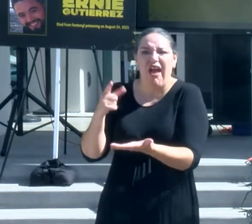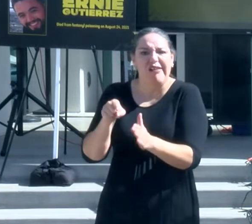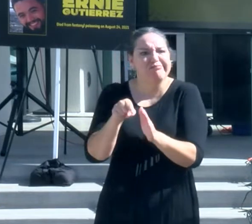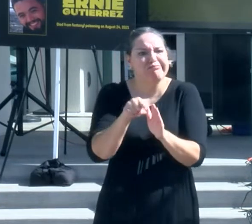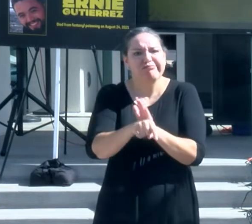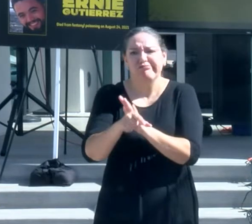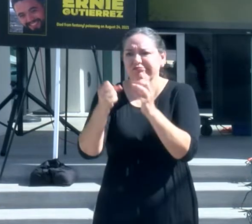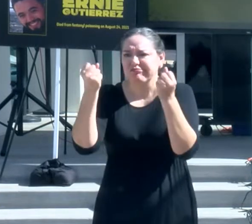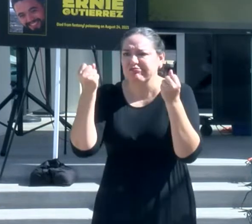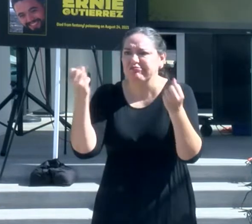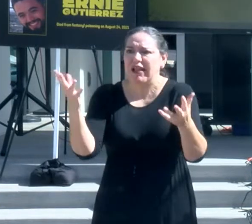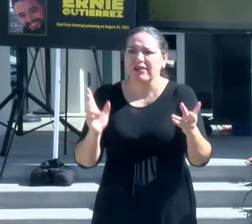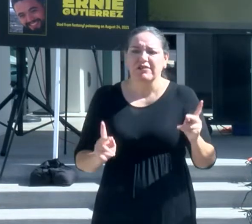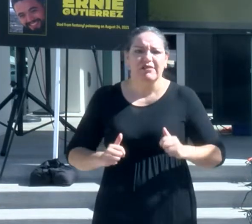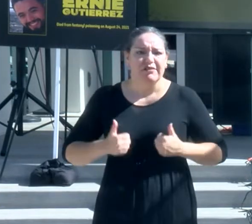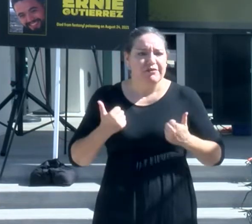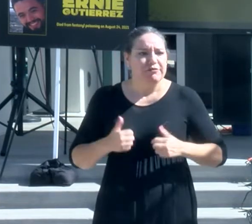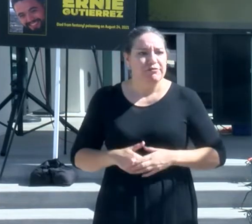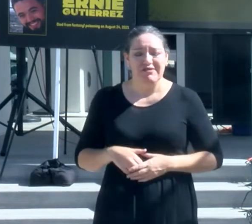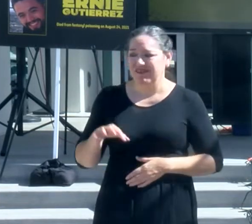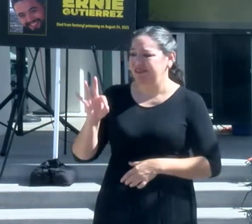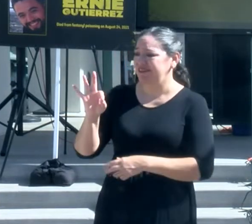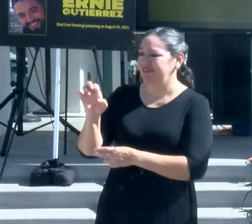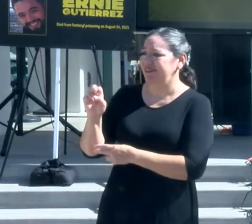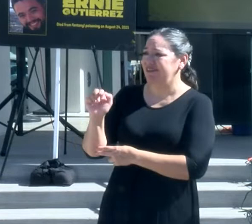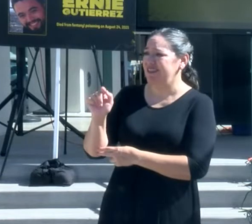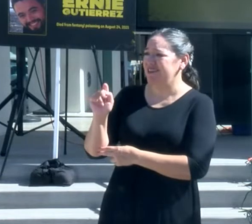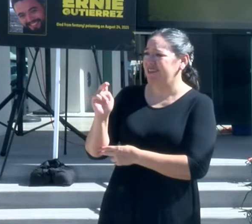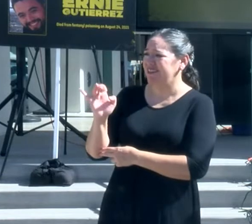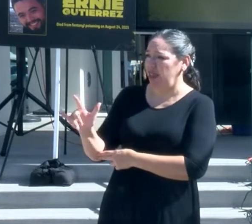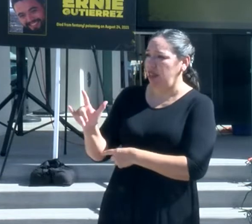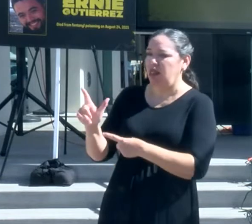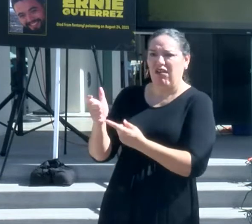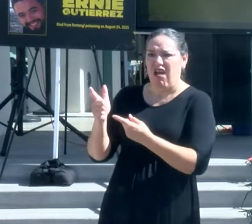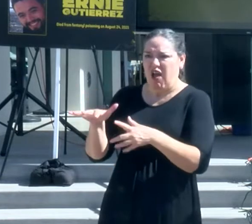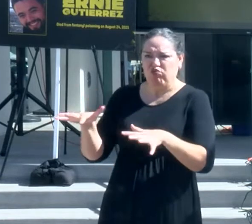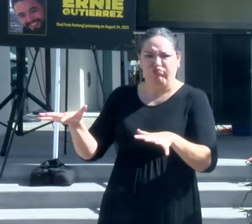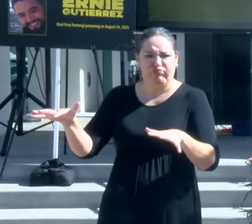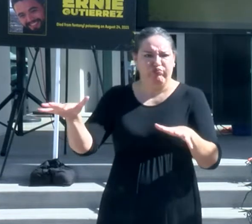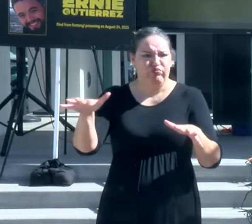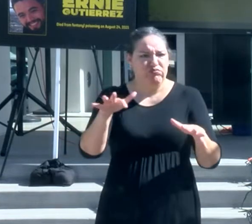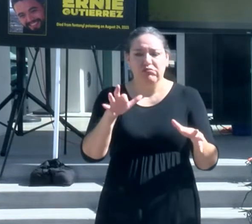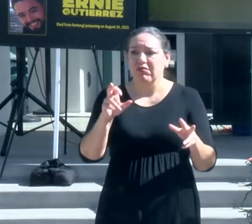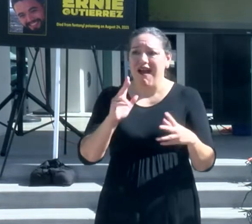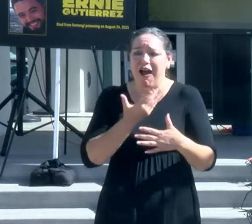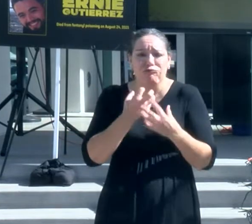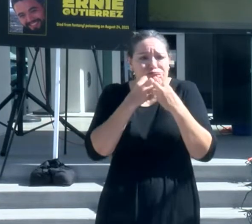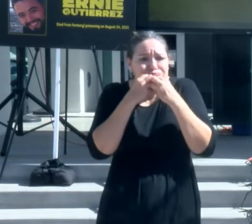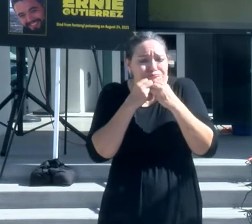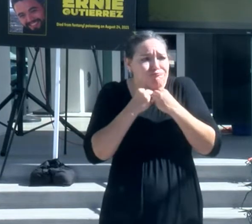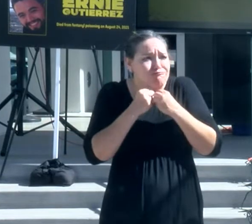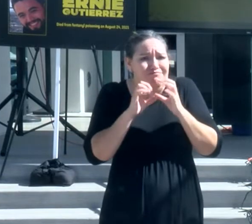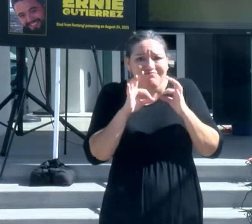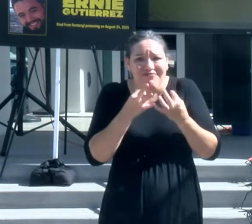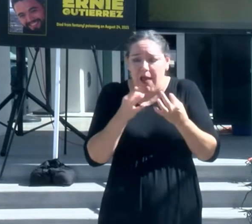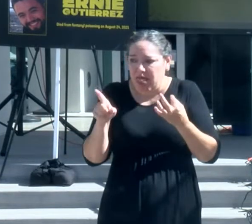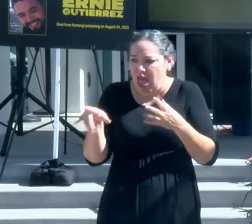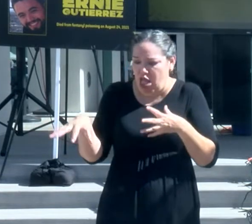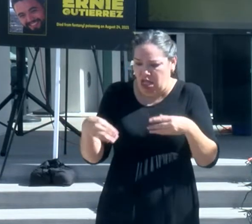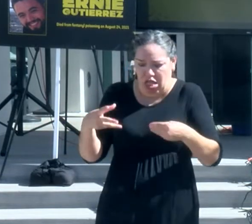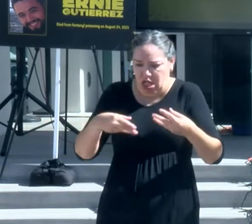many. Fentanyl is on the streets, getting into the hands of our loved ones, and it's taking their